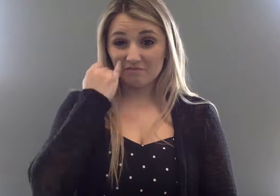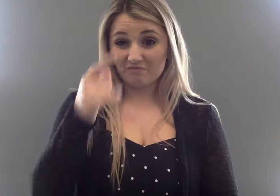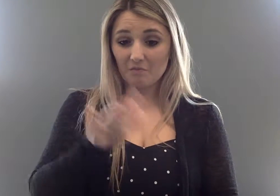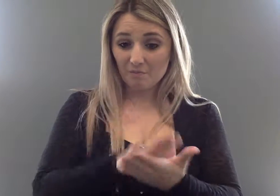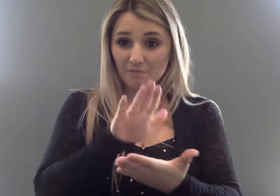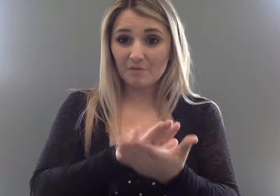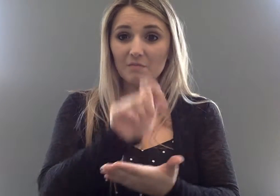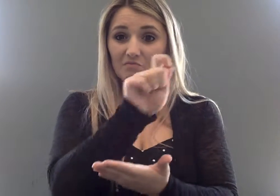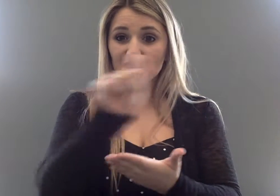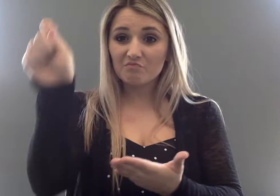So we have Britain's problems.